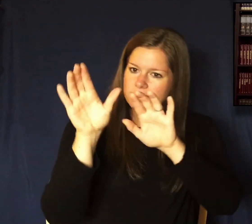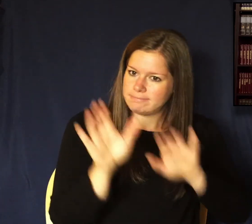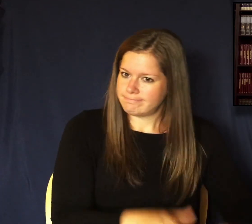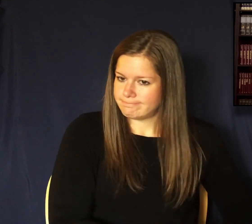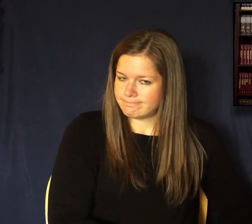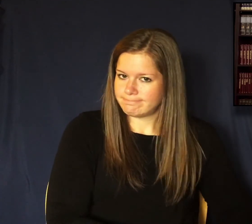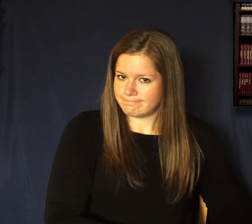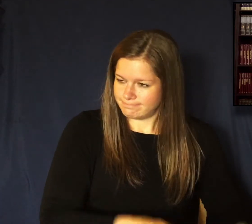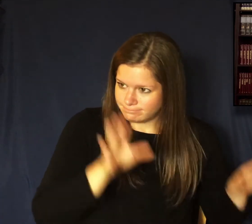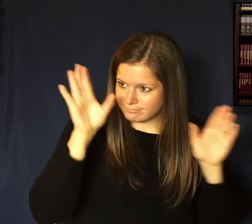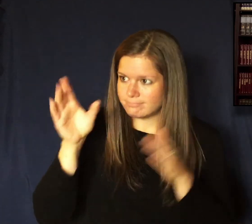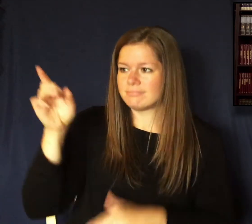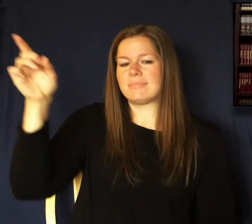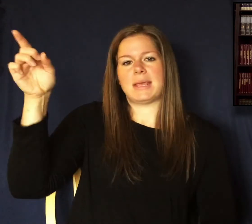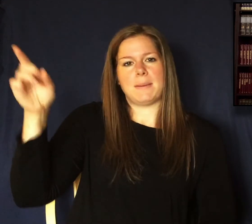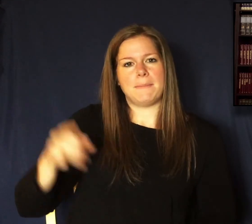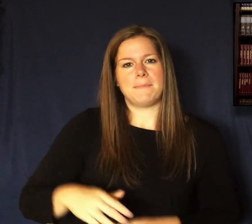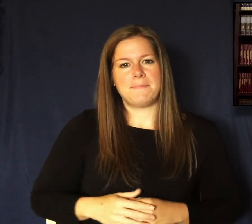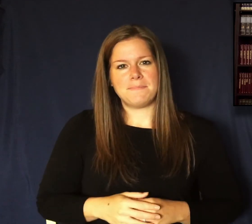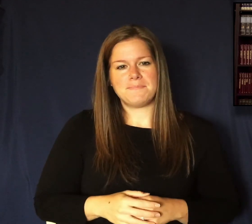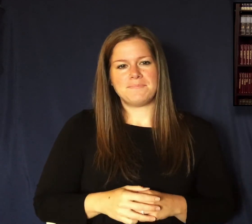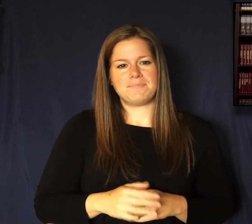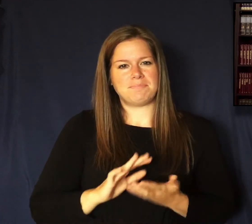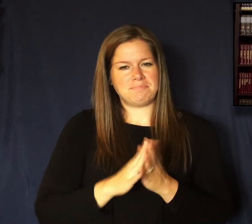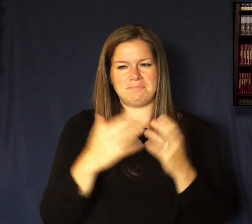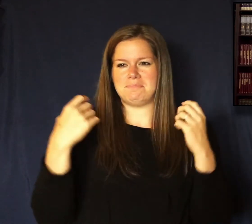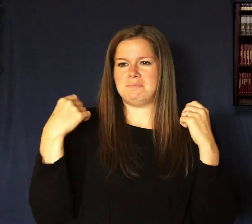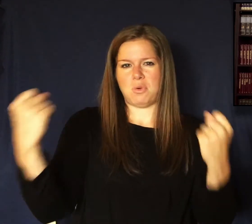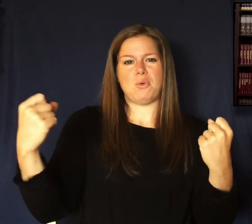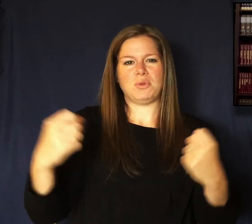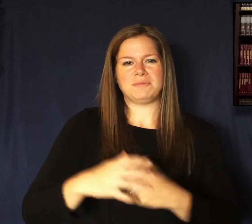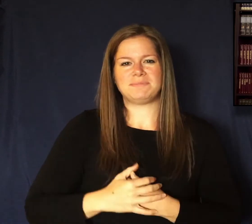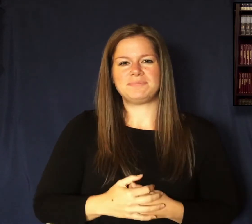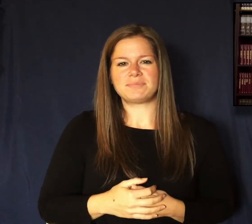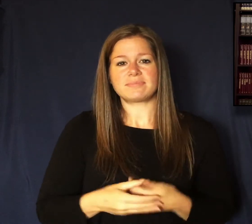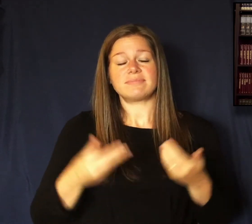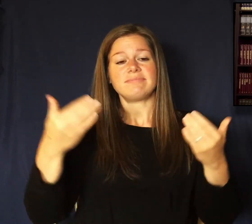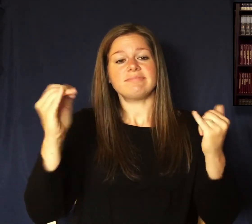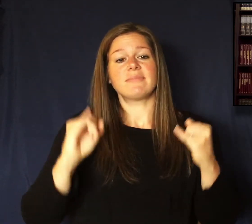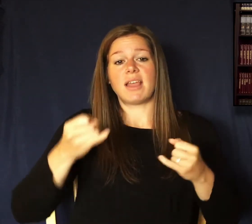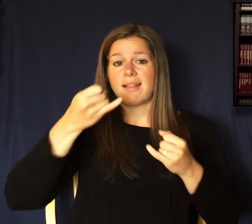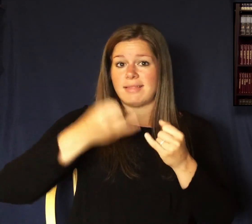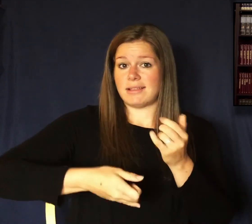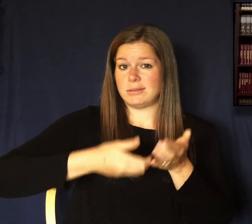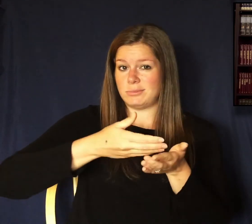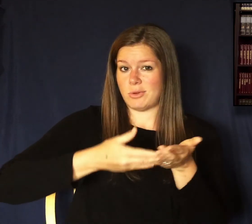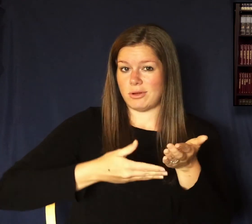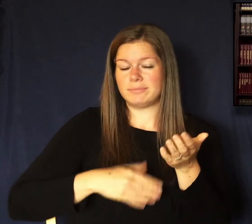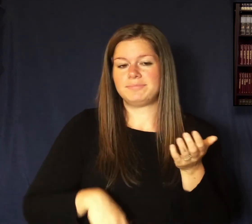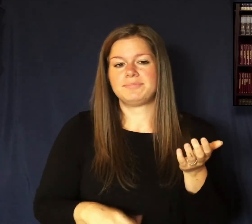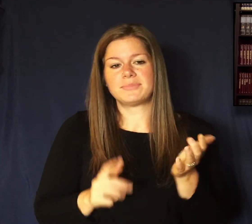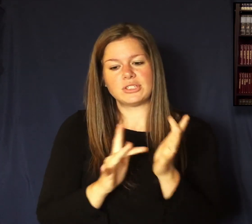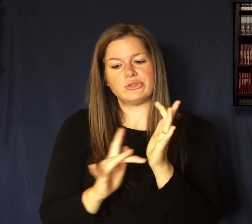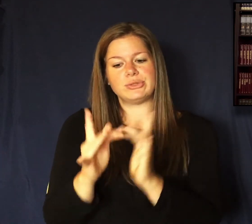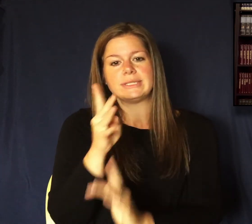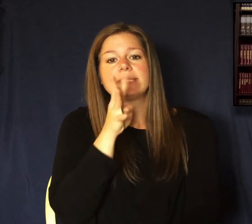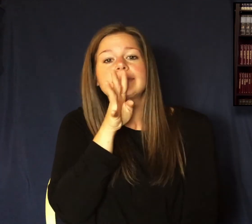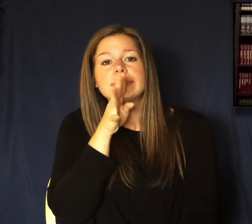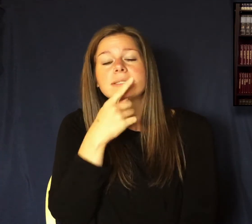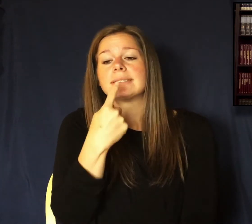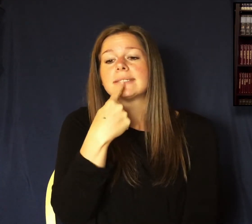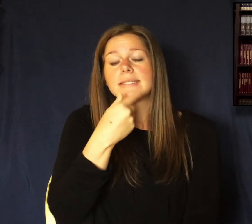section, Jesus speaking with the Father's authority and affirmed that he speaks not on his own authority in